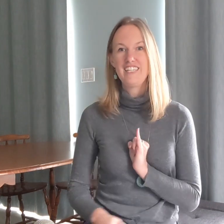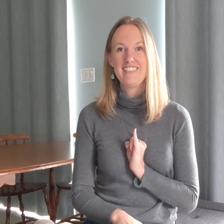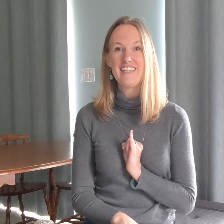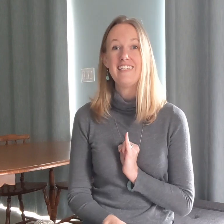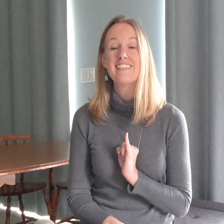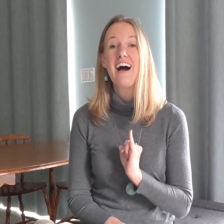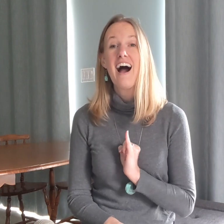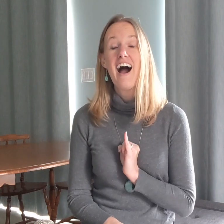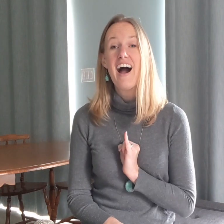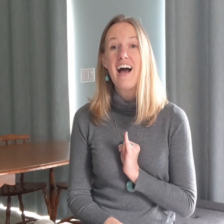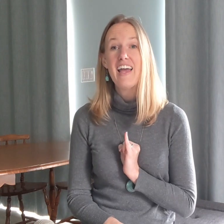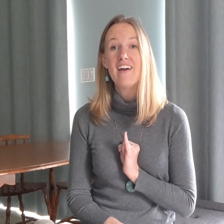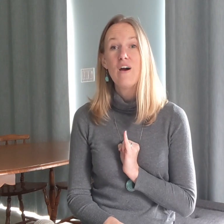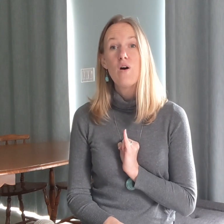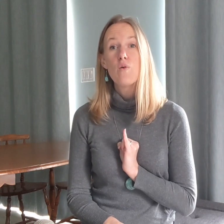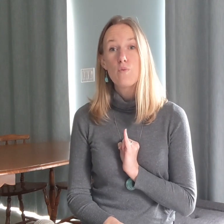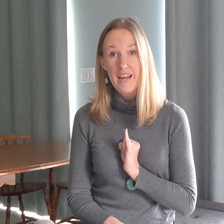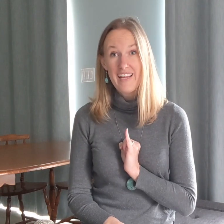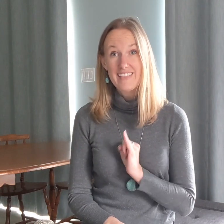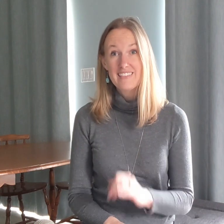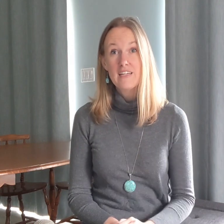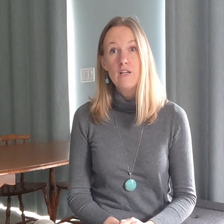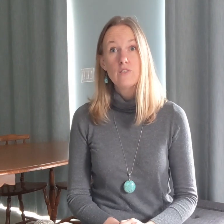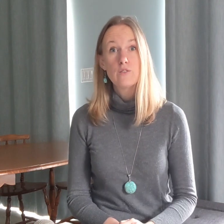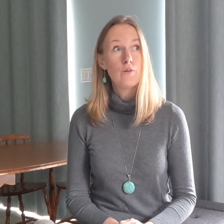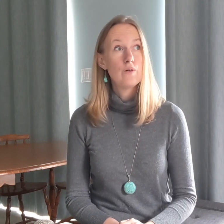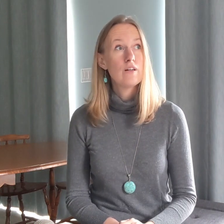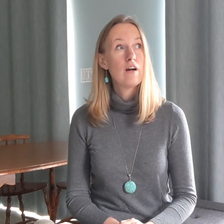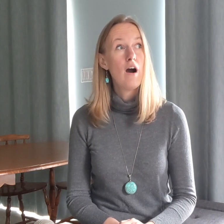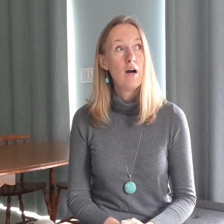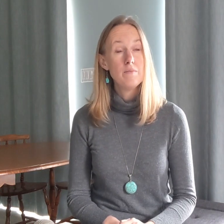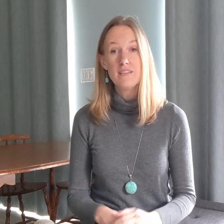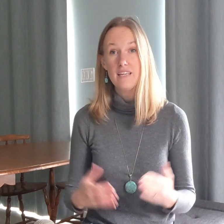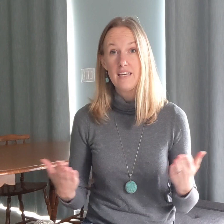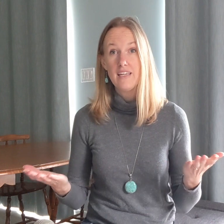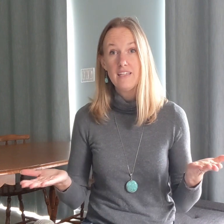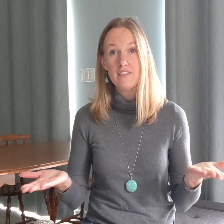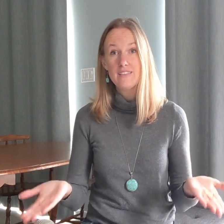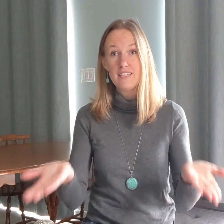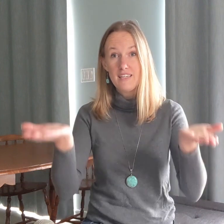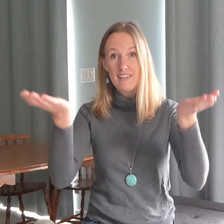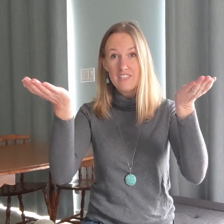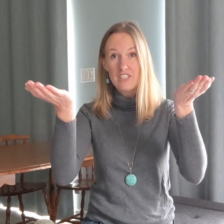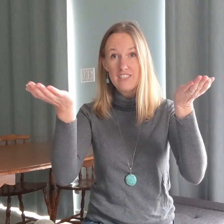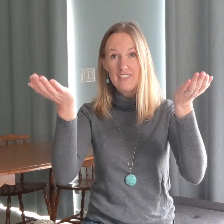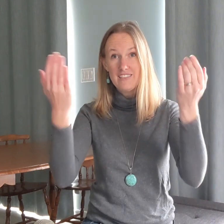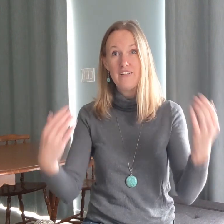chest like this I raise. So commonly you'll see in churches you know